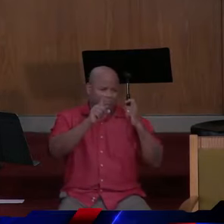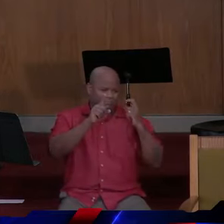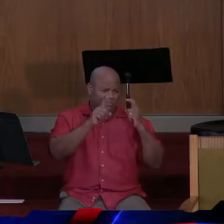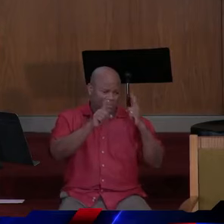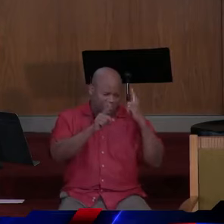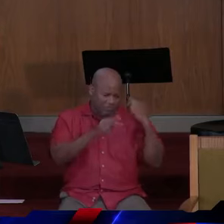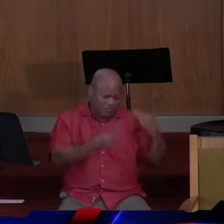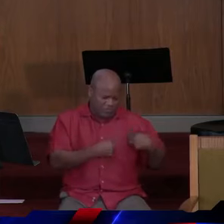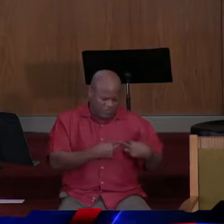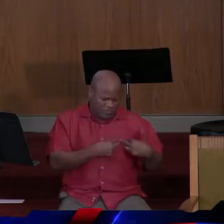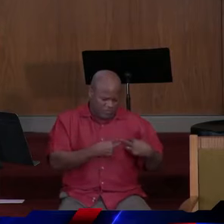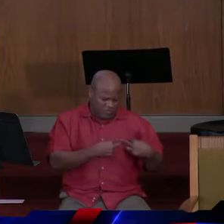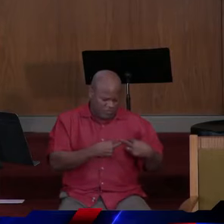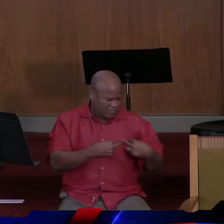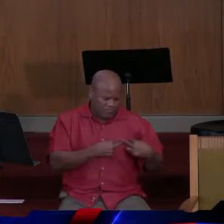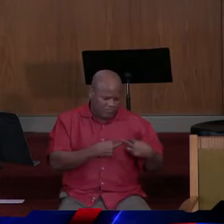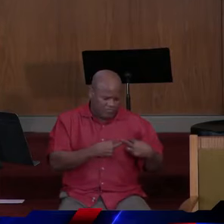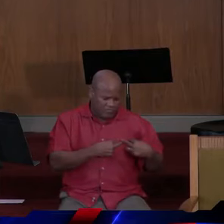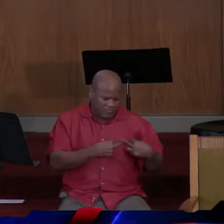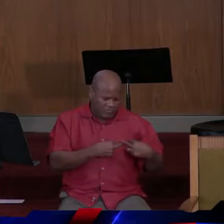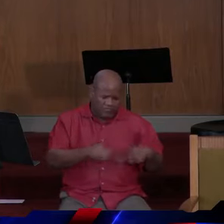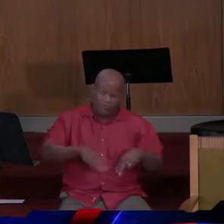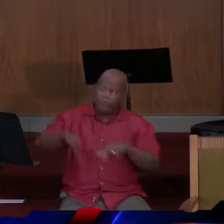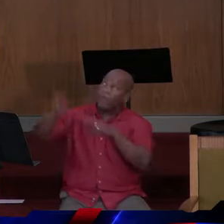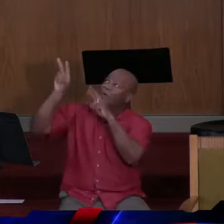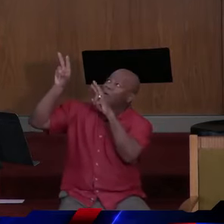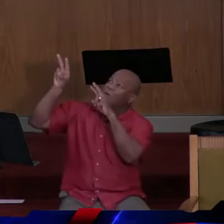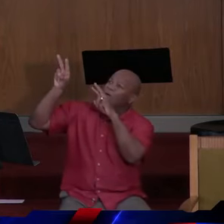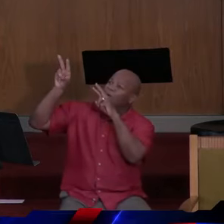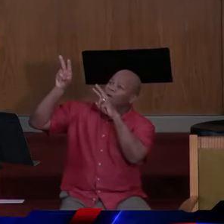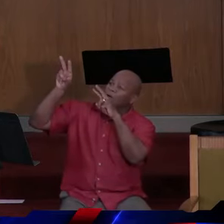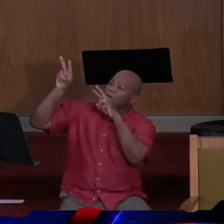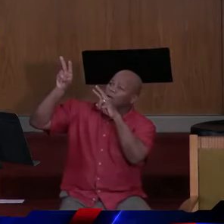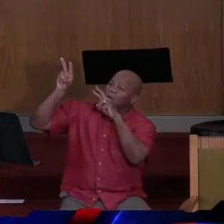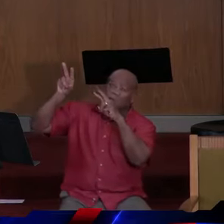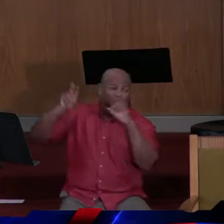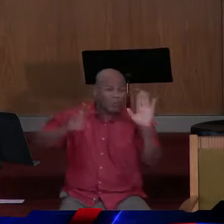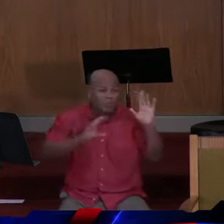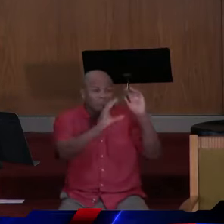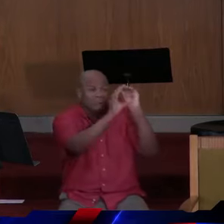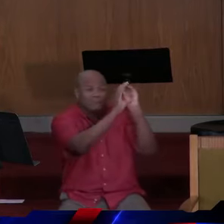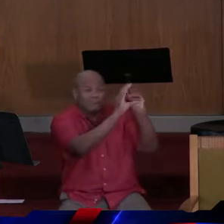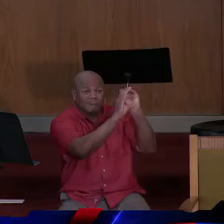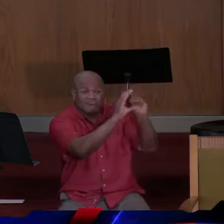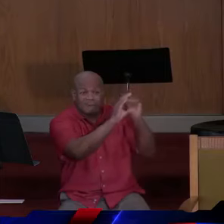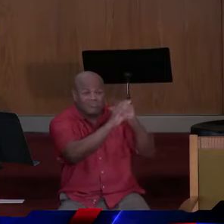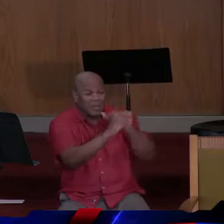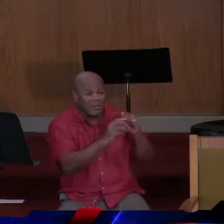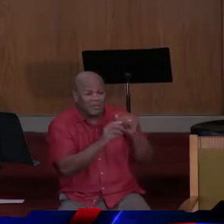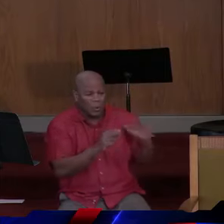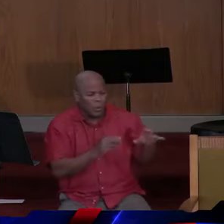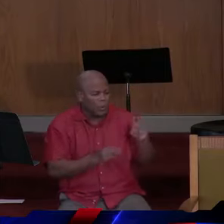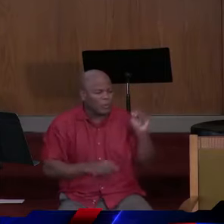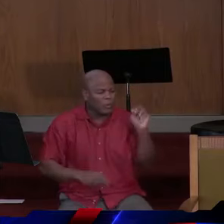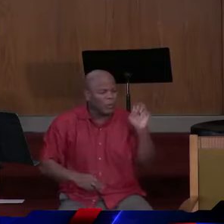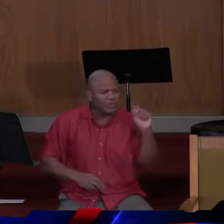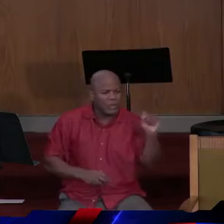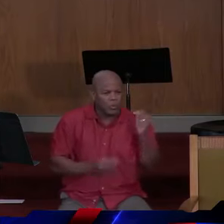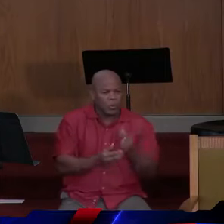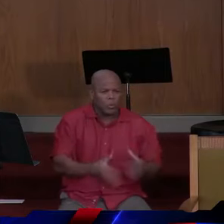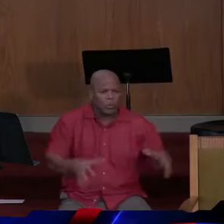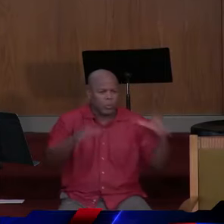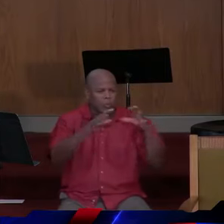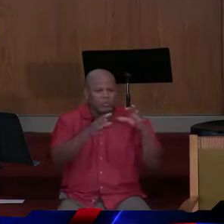check ain't your blessing. Your stock portfolio is not your blessing. Your net worth doesn't find